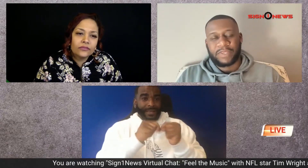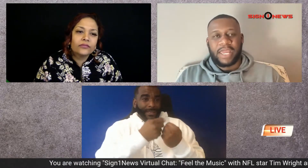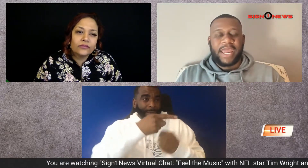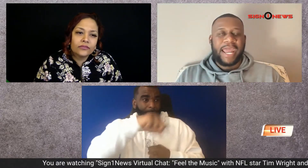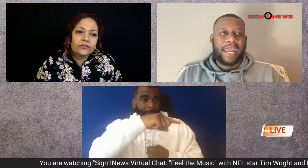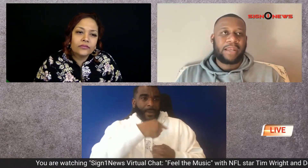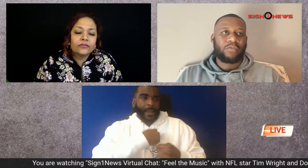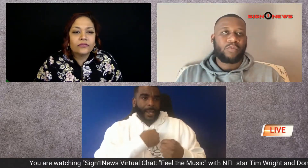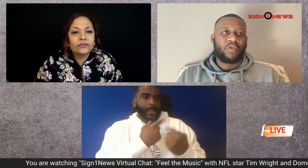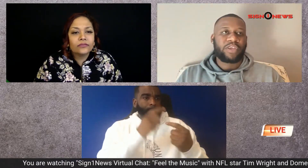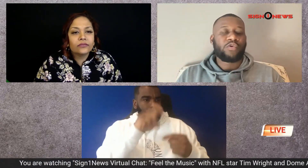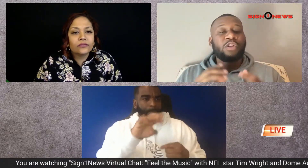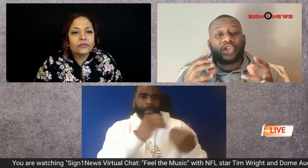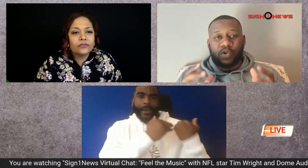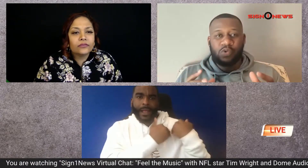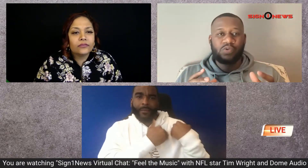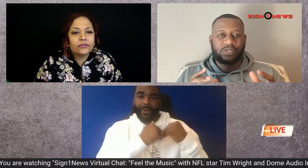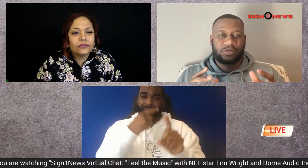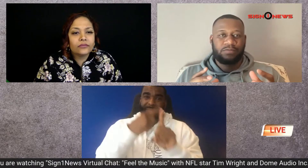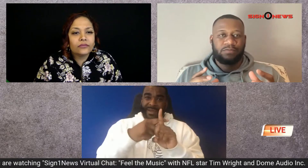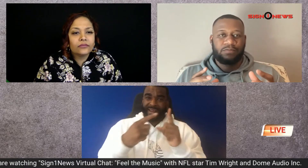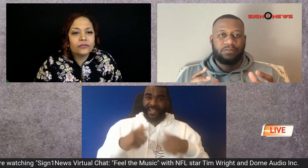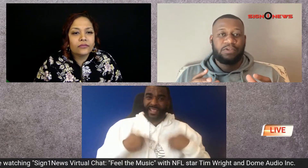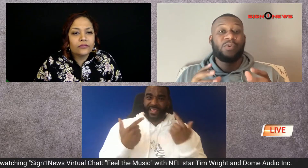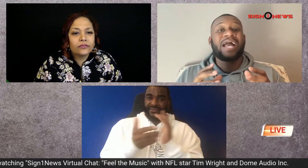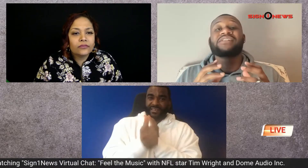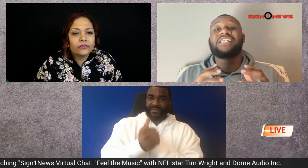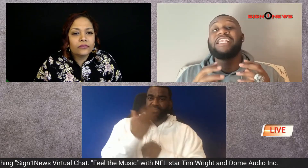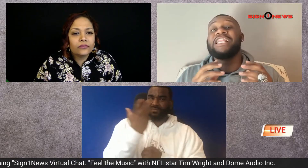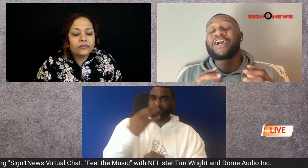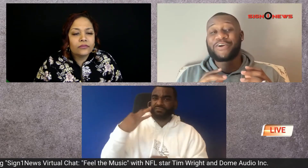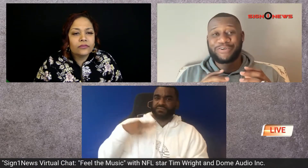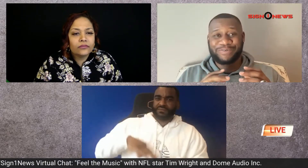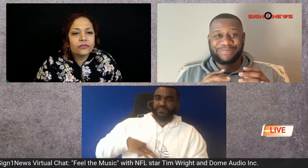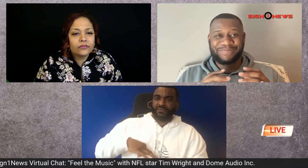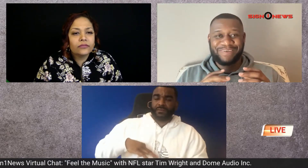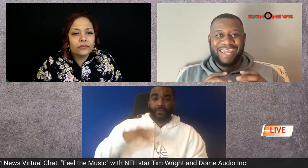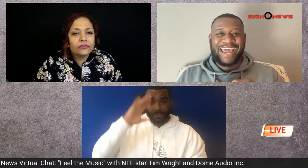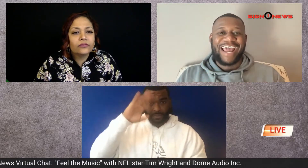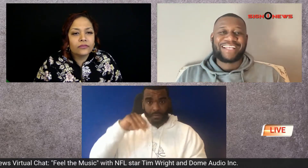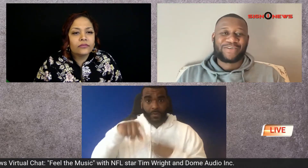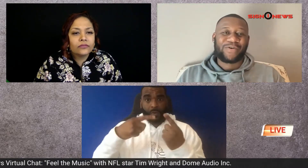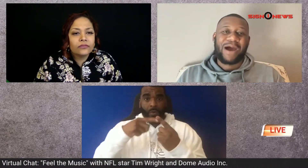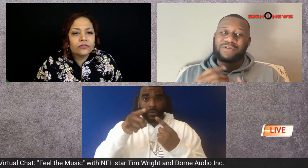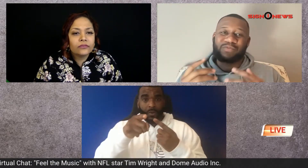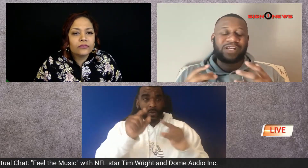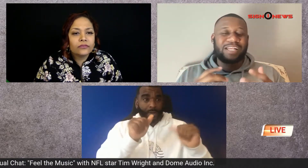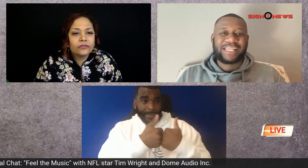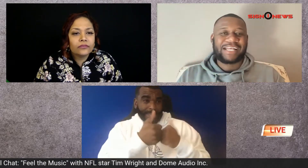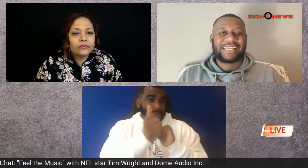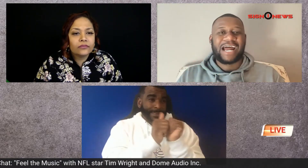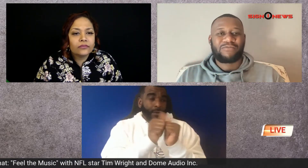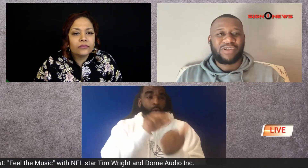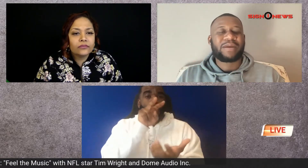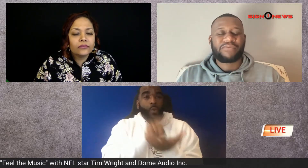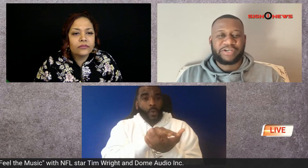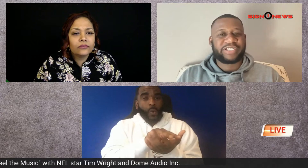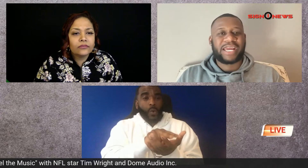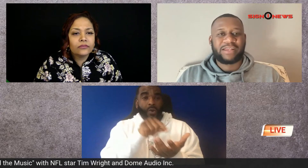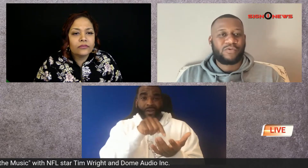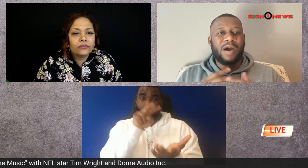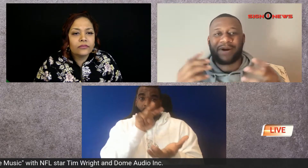life. And when you lose, you actually learn. And so that was one of the things that I